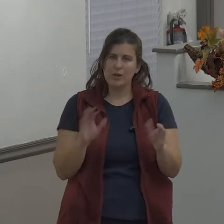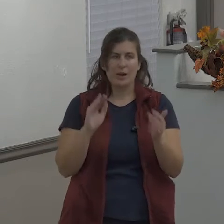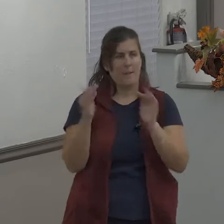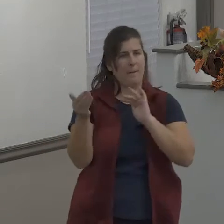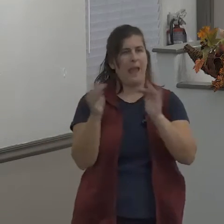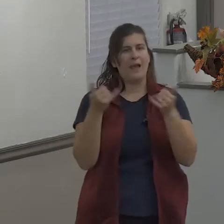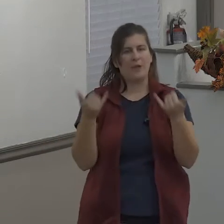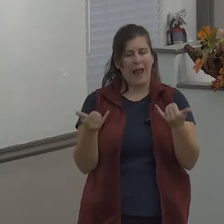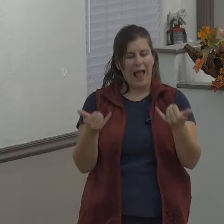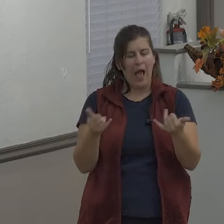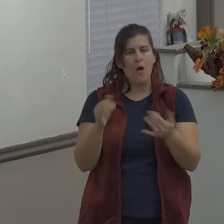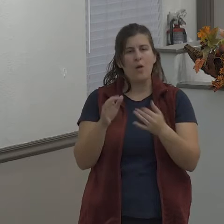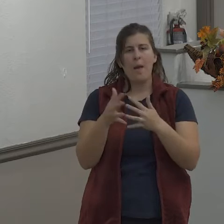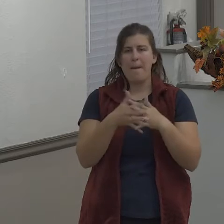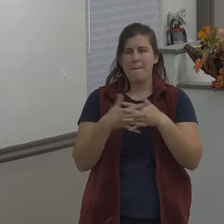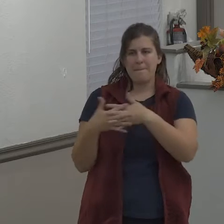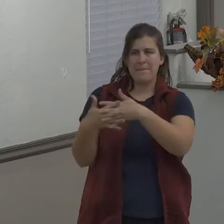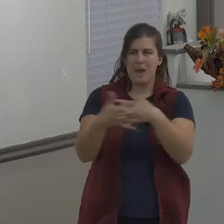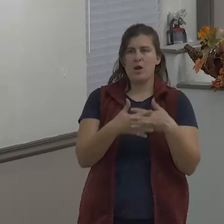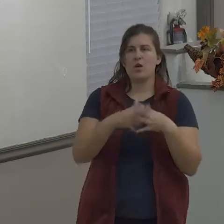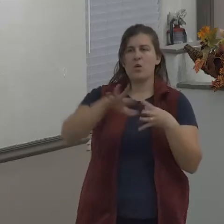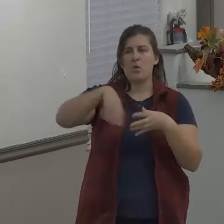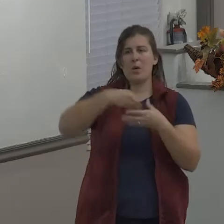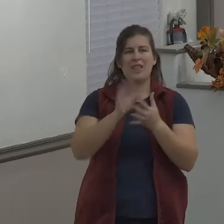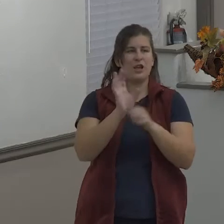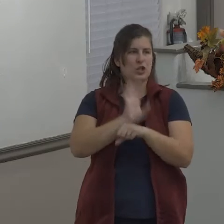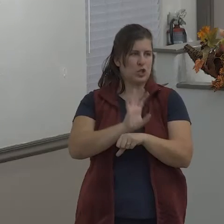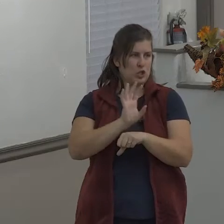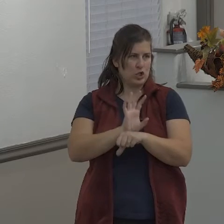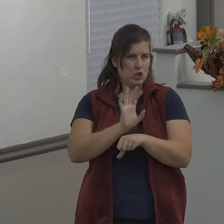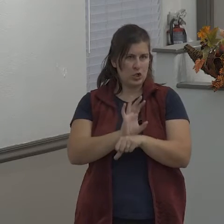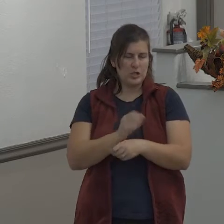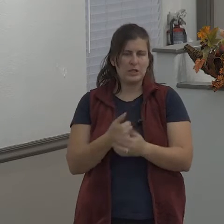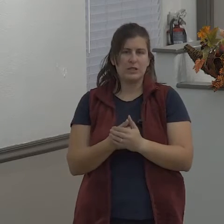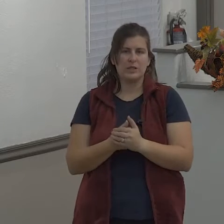what's happening in America right now, in churches,